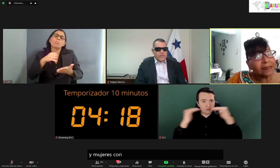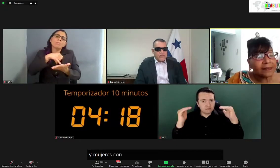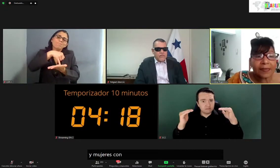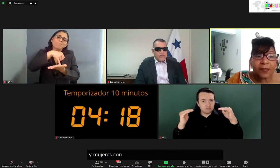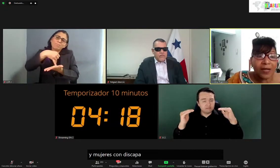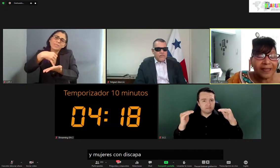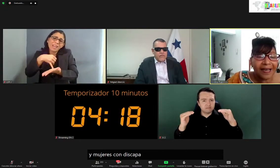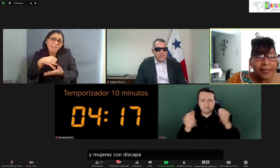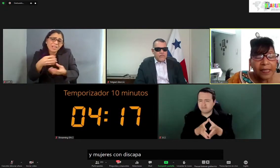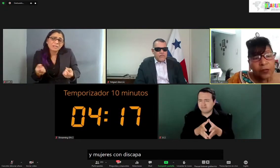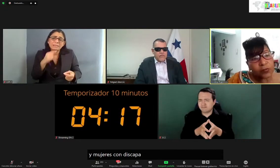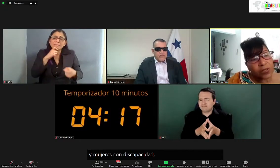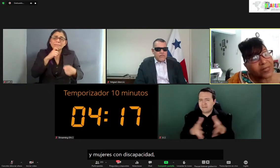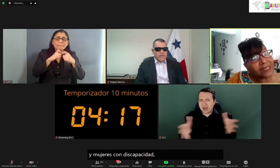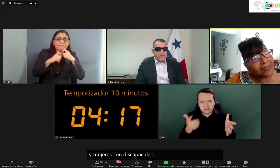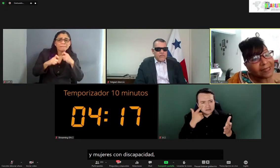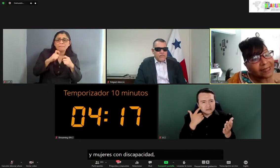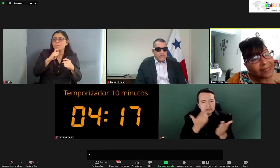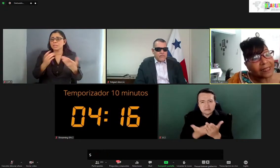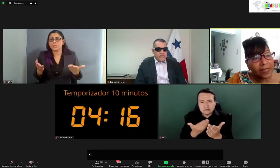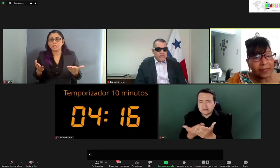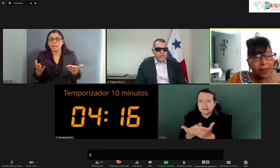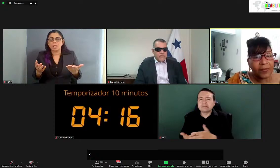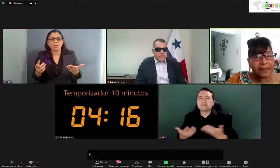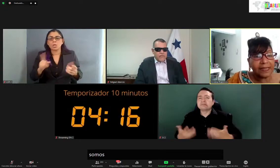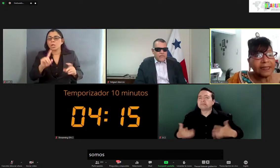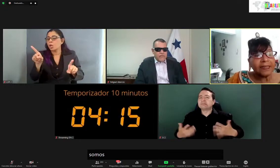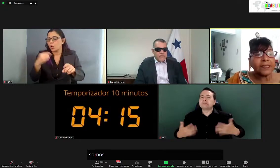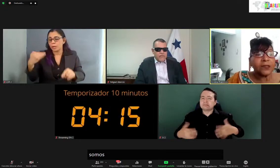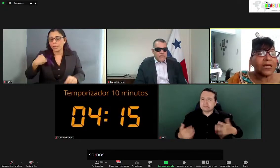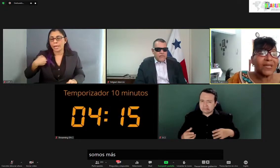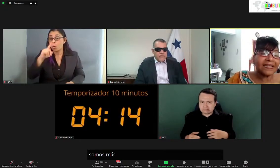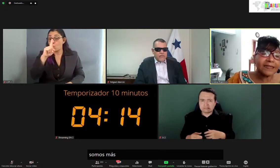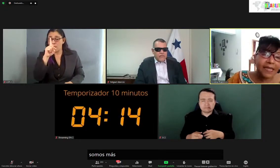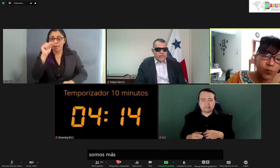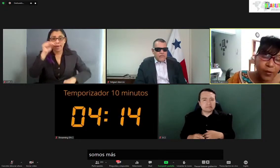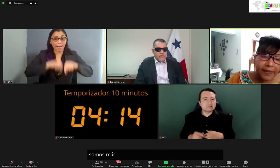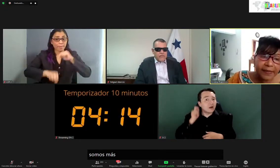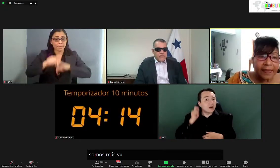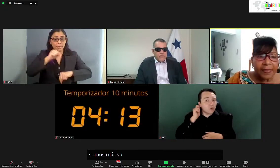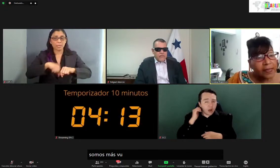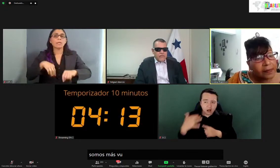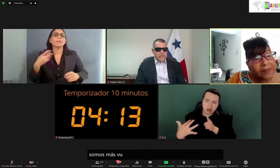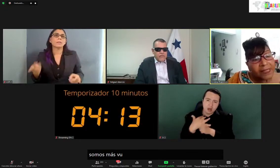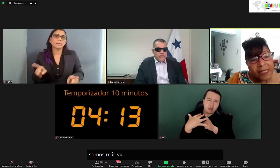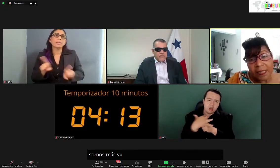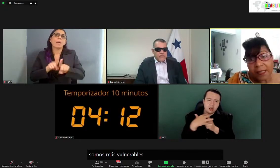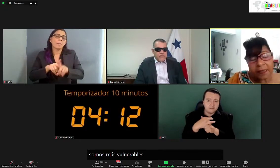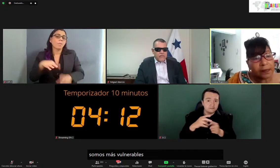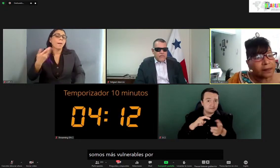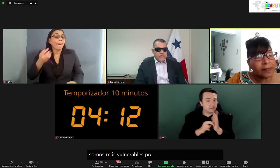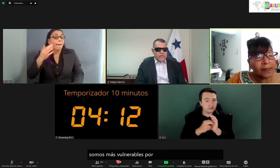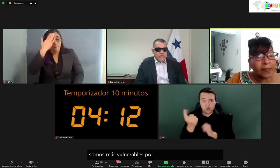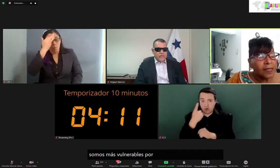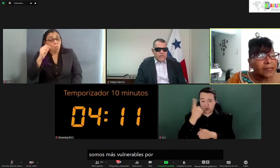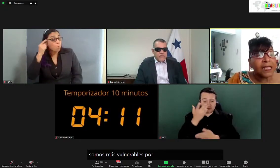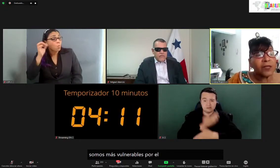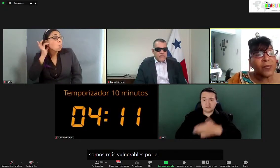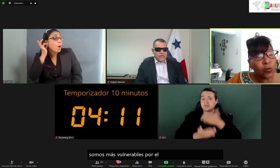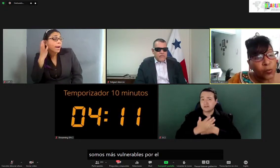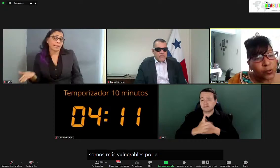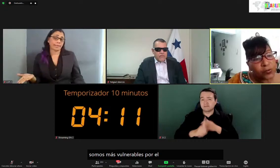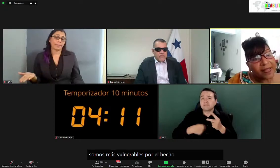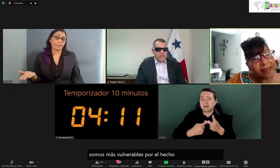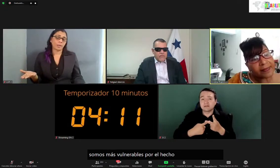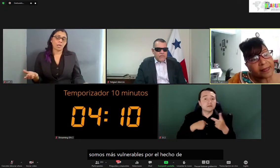are much more vulnerable due to the intersectionality not only of having a disability but also because we are women